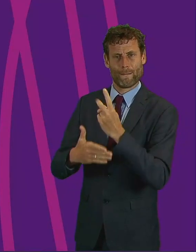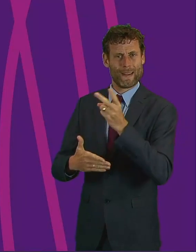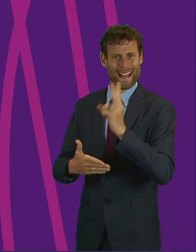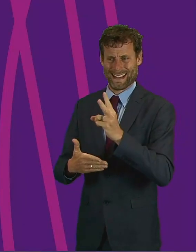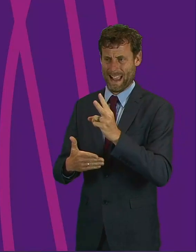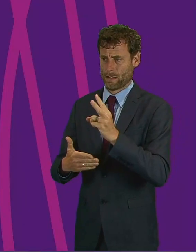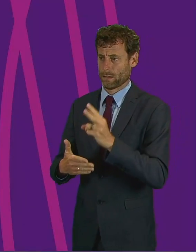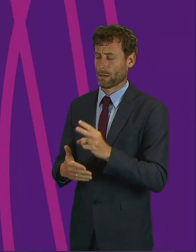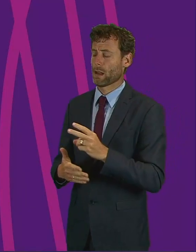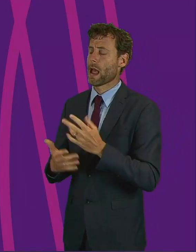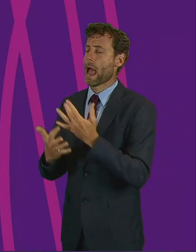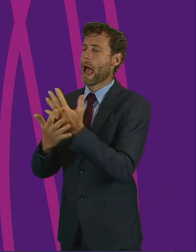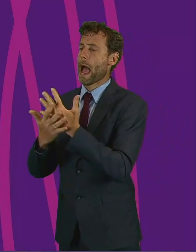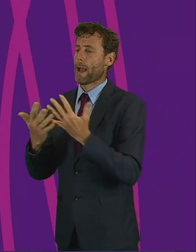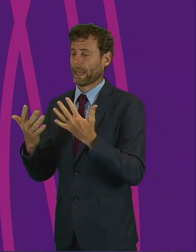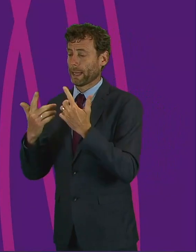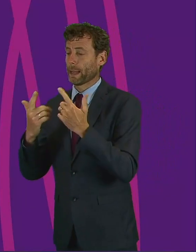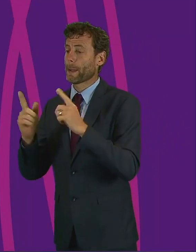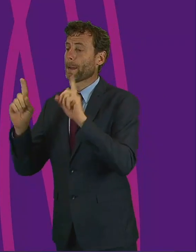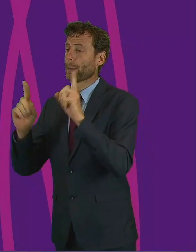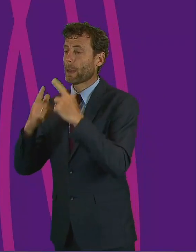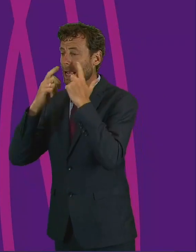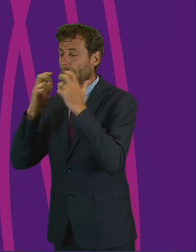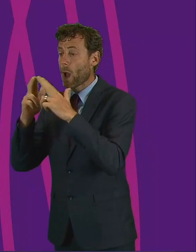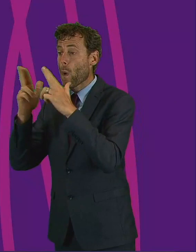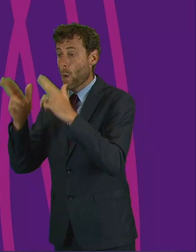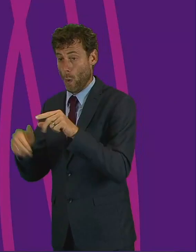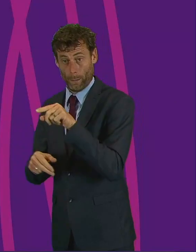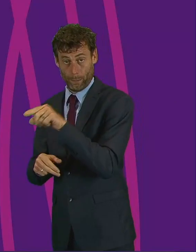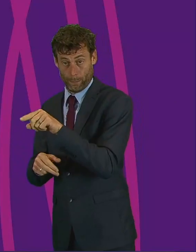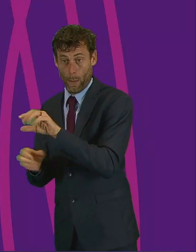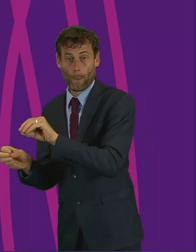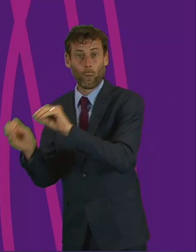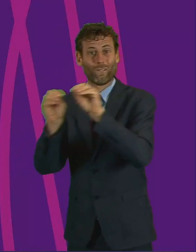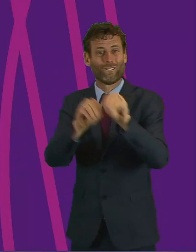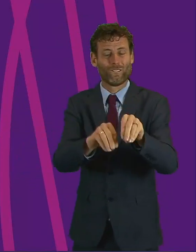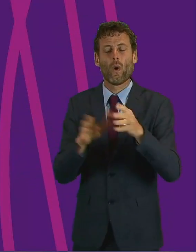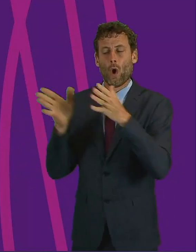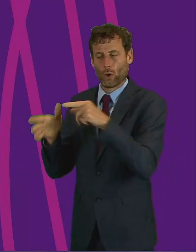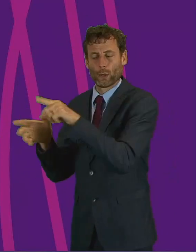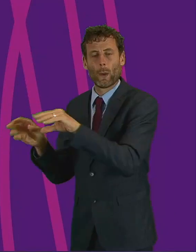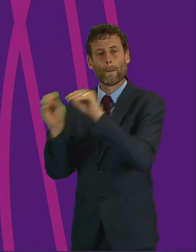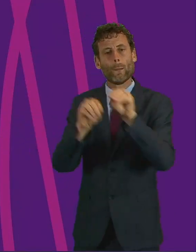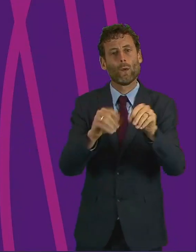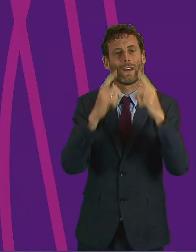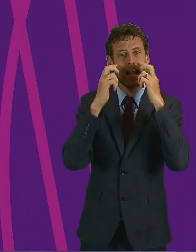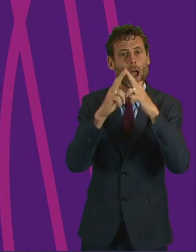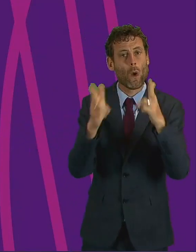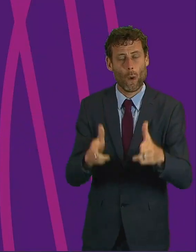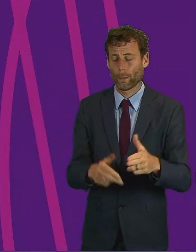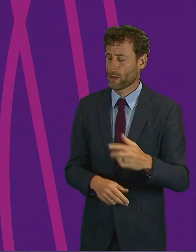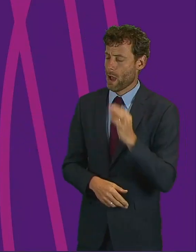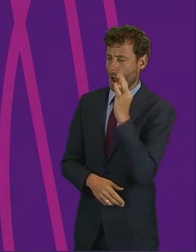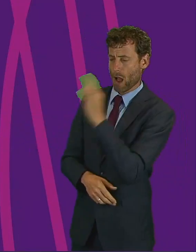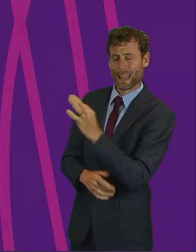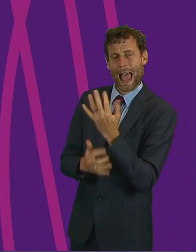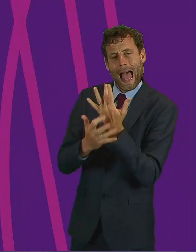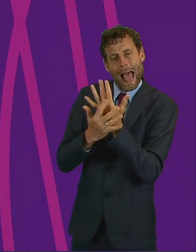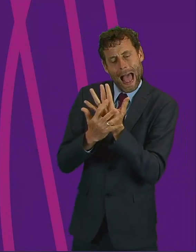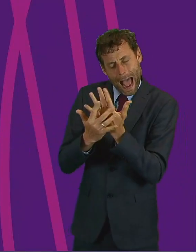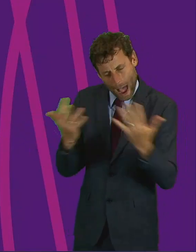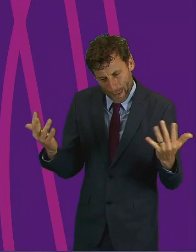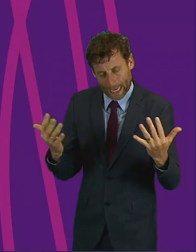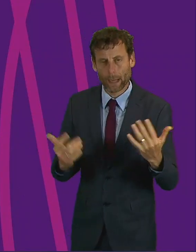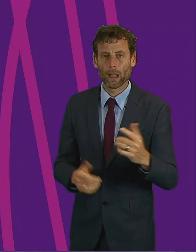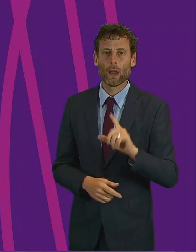Minister tell us how many of Scotland's 50,000 care home workers have now regularly been tested for COVID, as promised